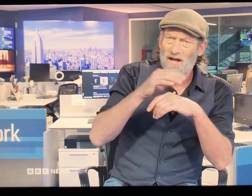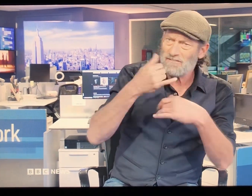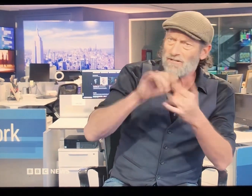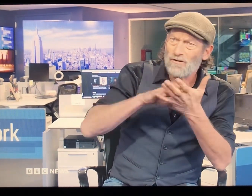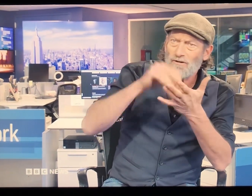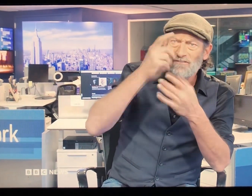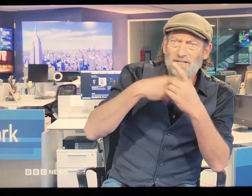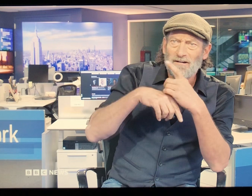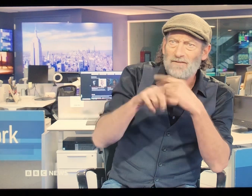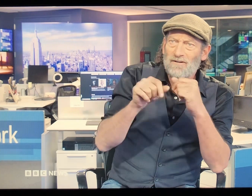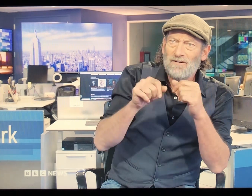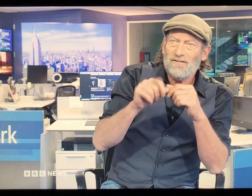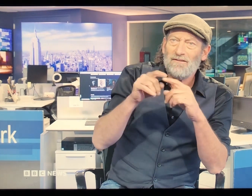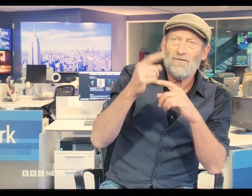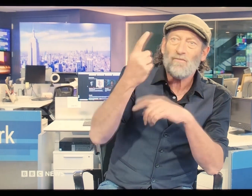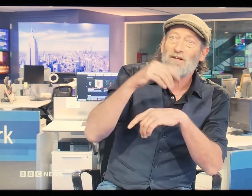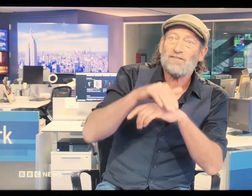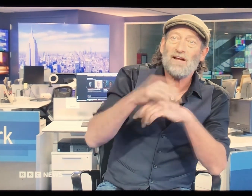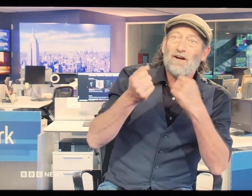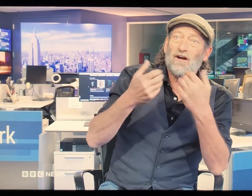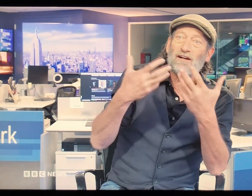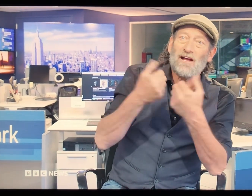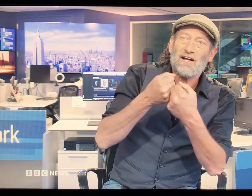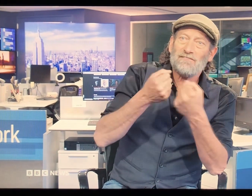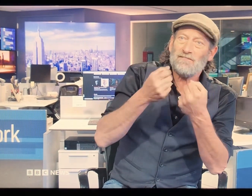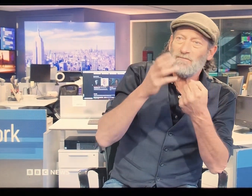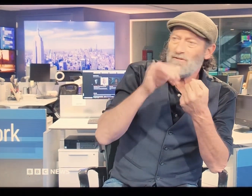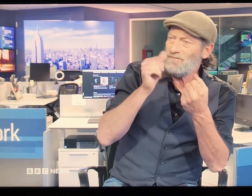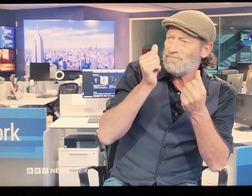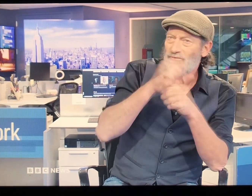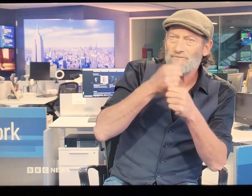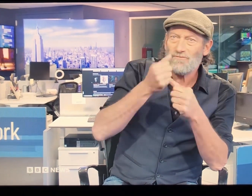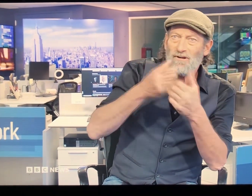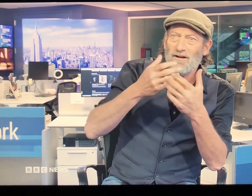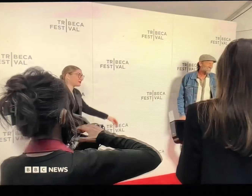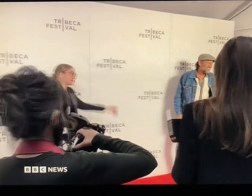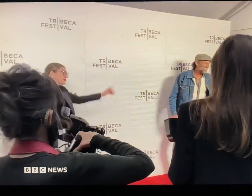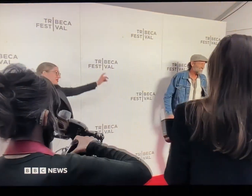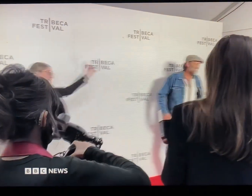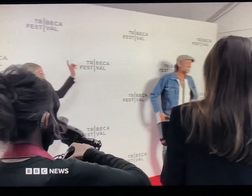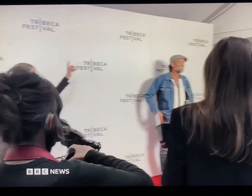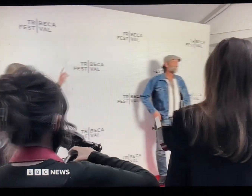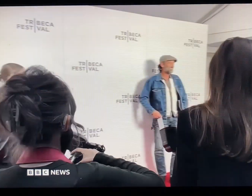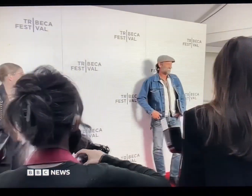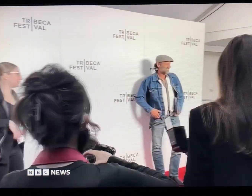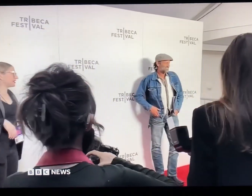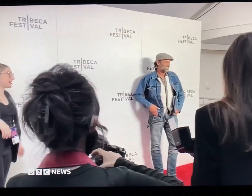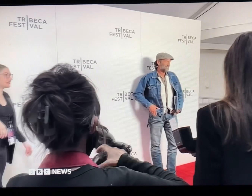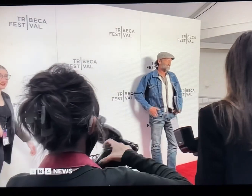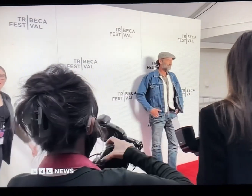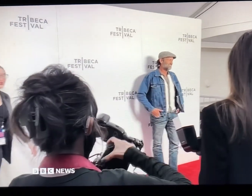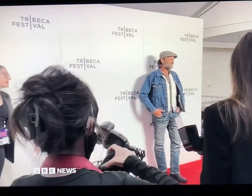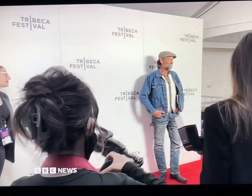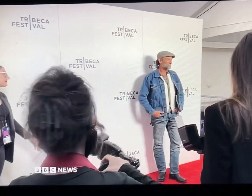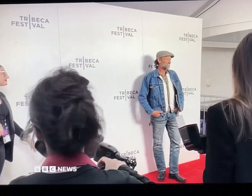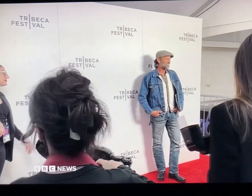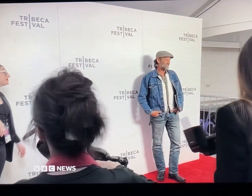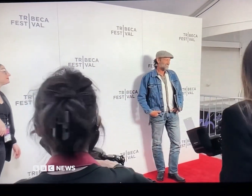kids and still managed to learn sign language and take the time to communicate with me. Troy Kotsur appeared to be enjoying